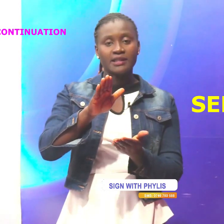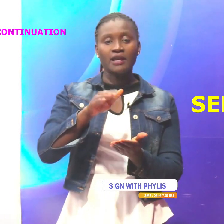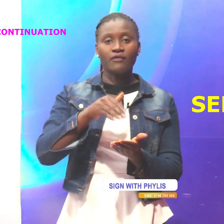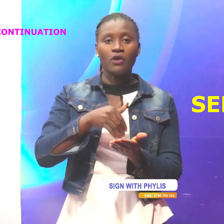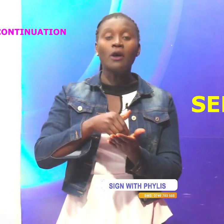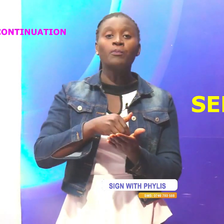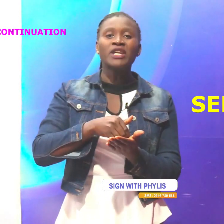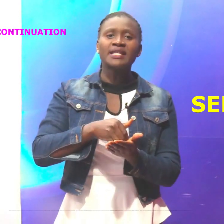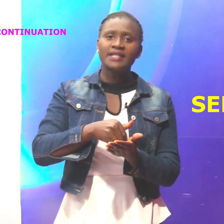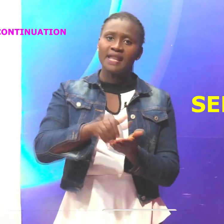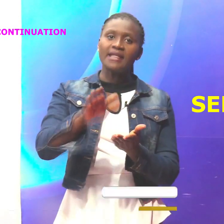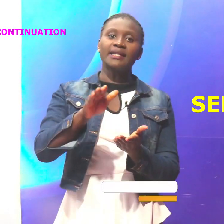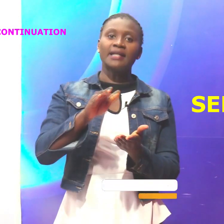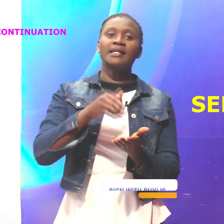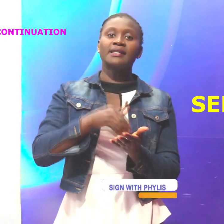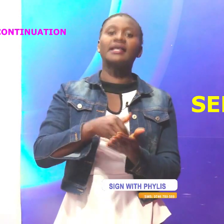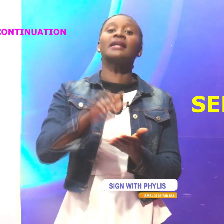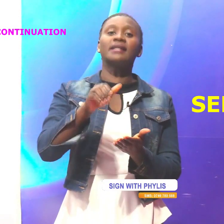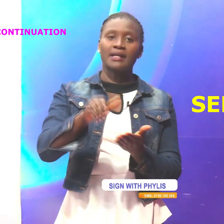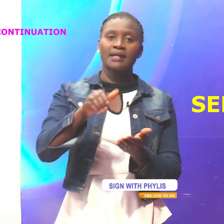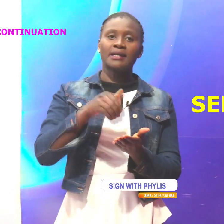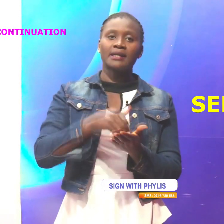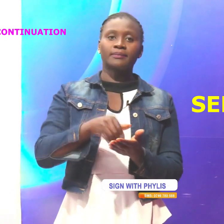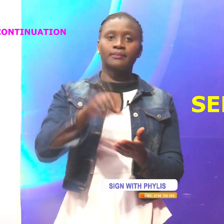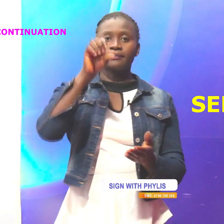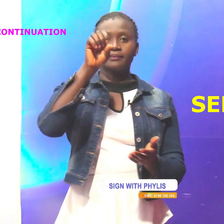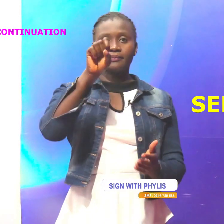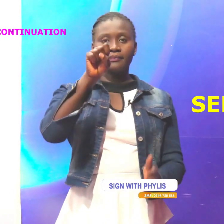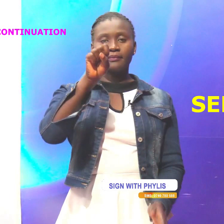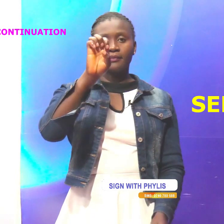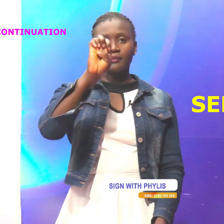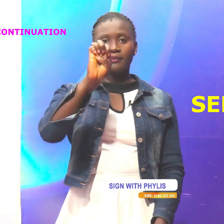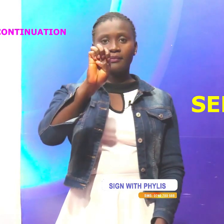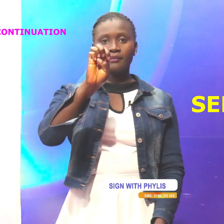for send. Send.